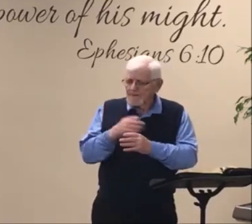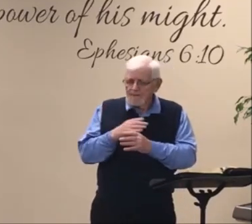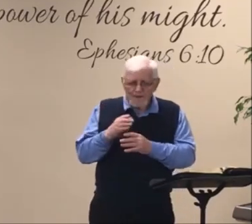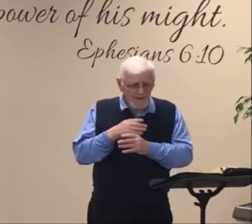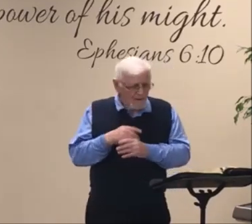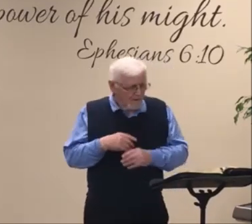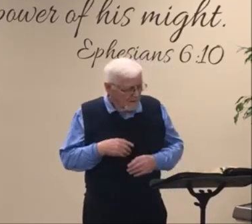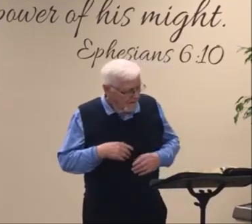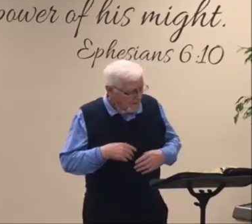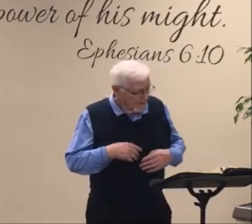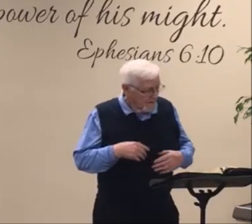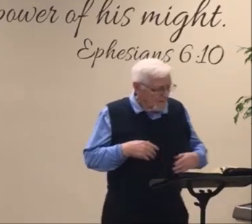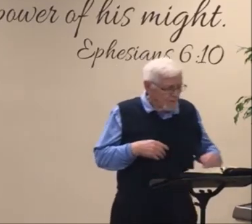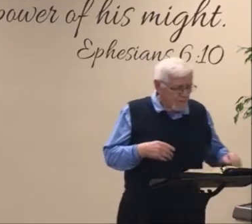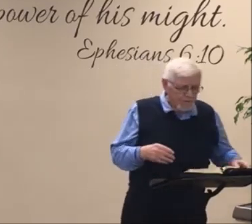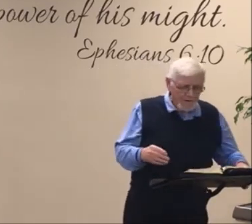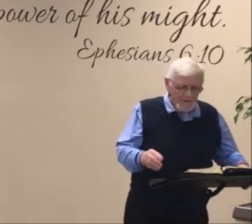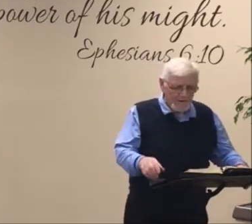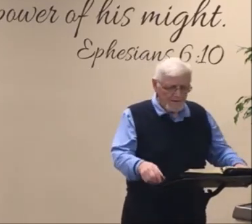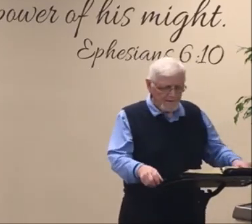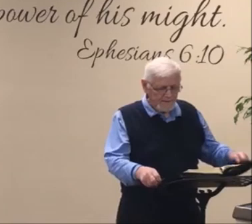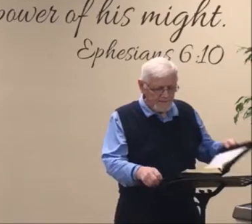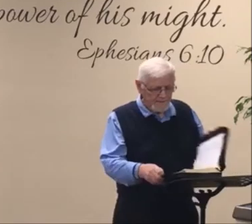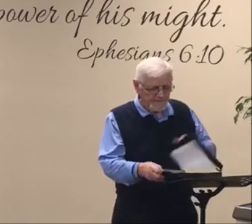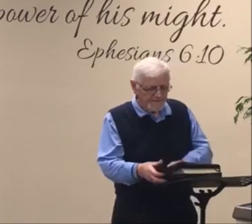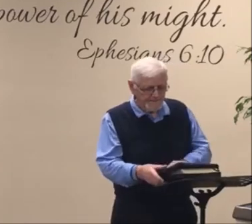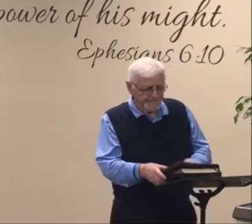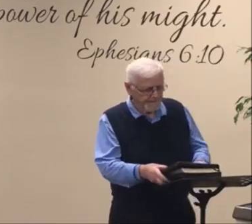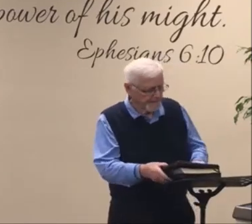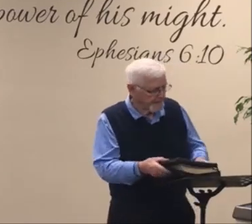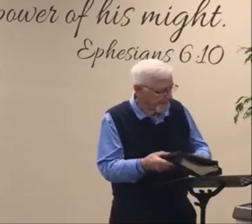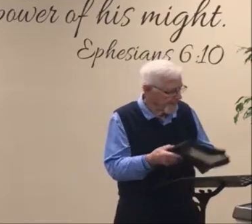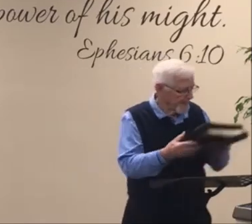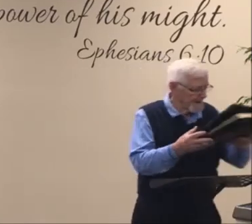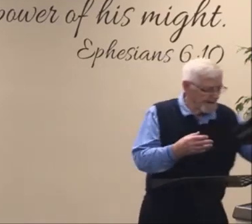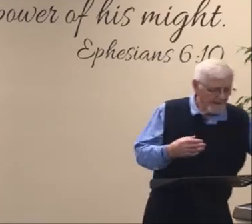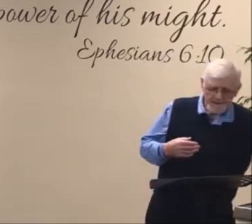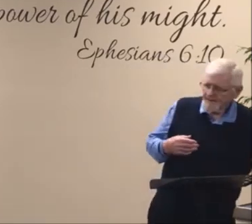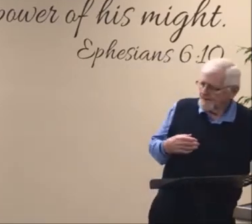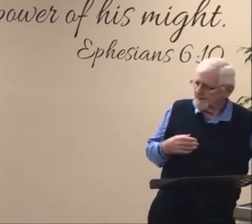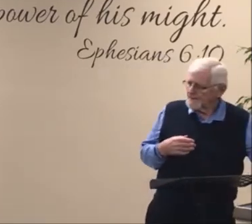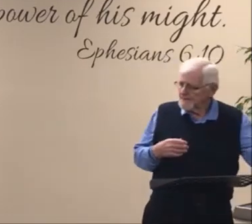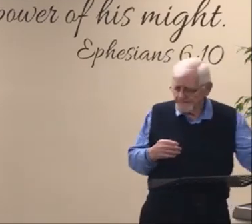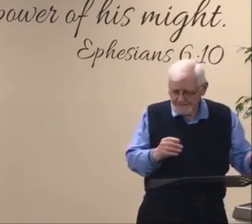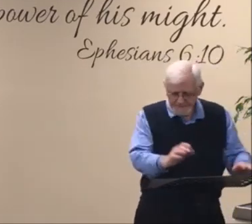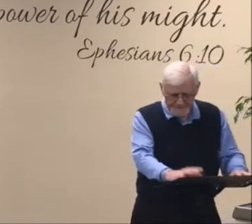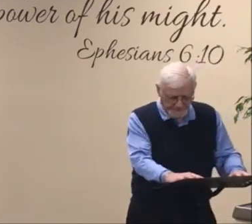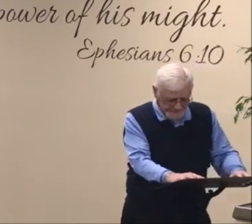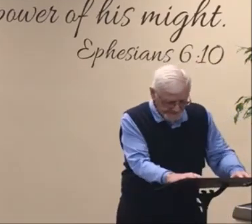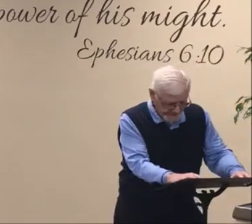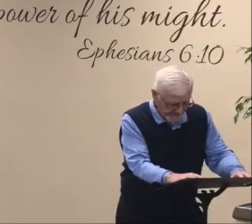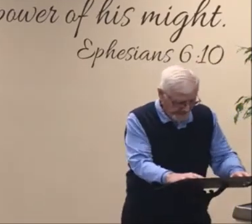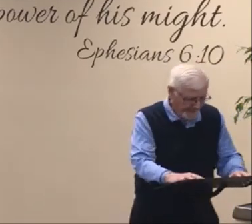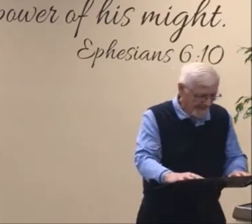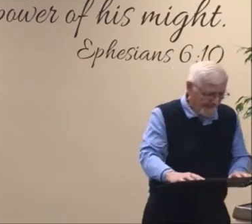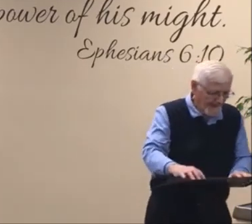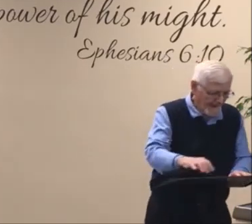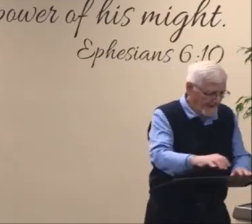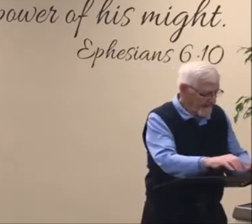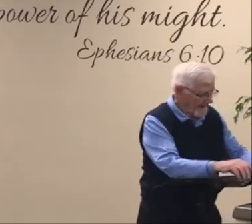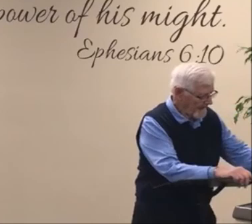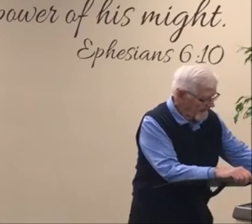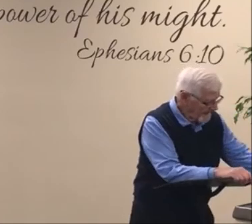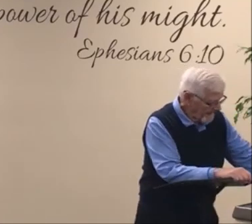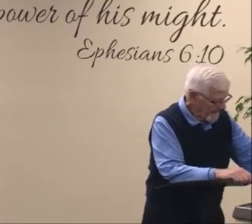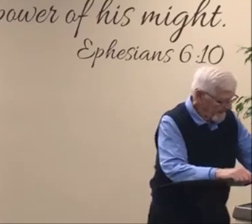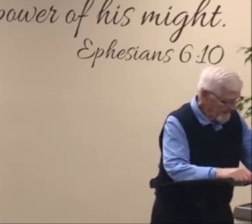off. Try not to be disruptive to anybody else. Let's just bow our heads in prayer. We can have one or two verses of a song, and then we'll close in a